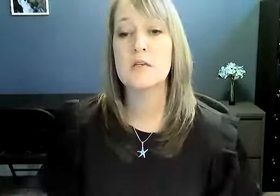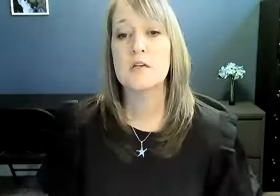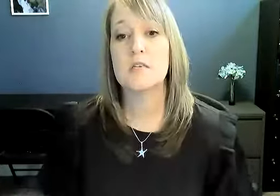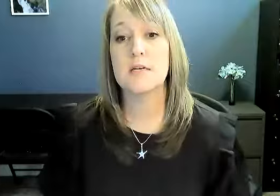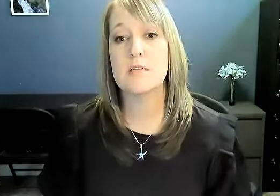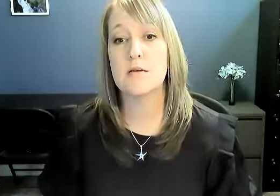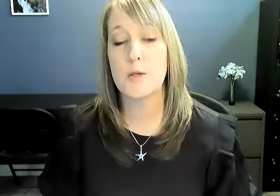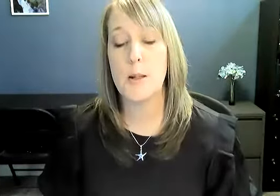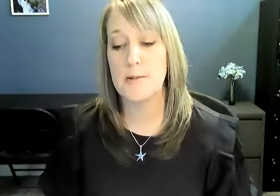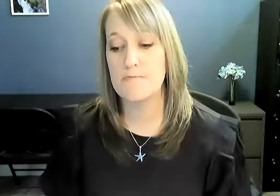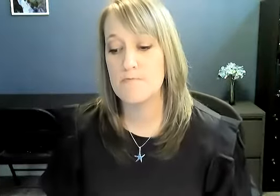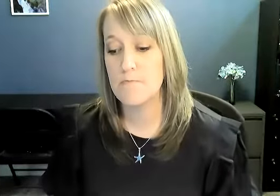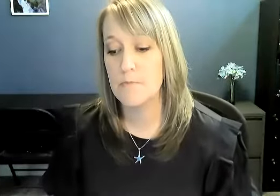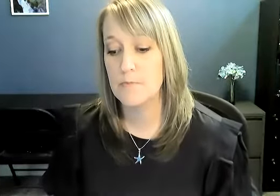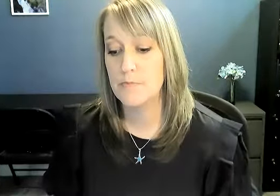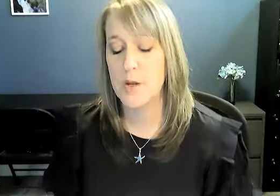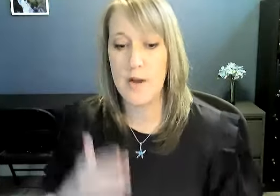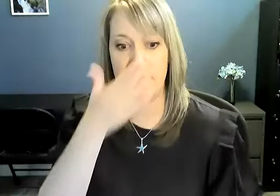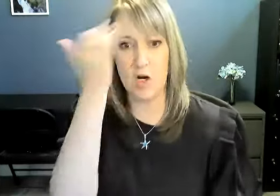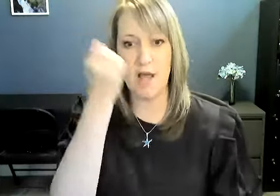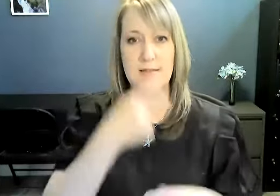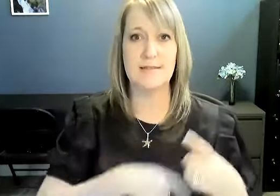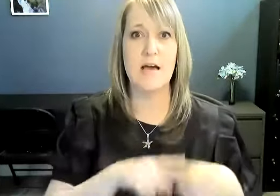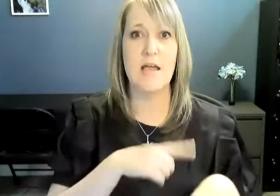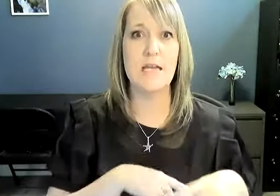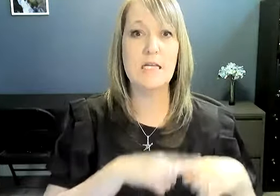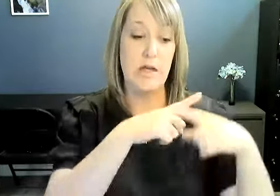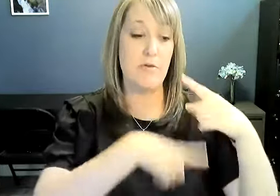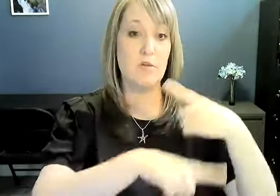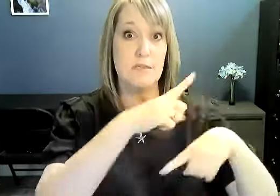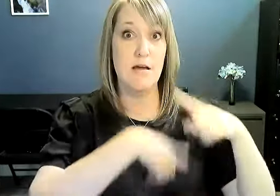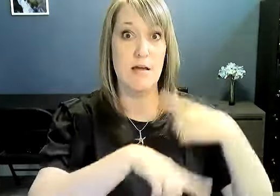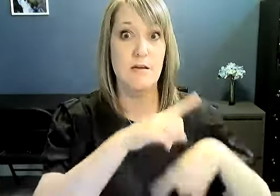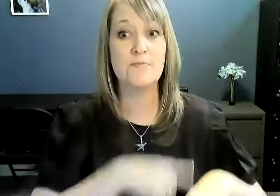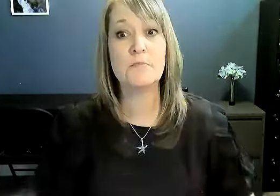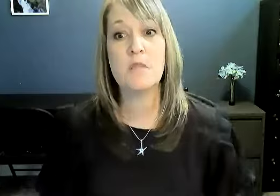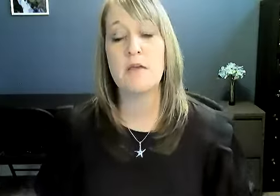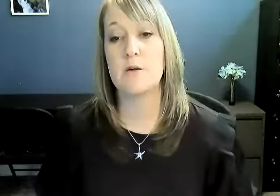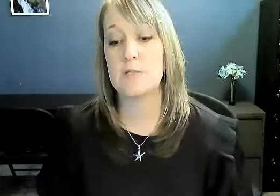So if I tell you, I forgot the sign, I would use sign. If I were